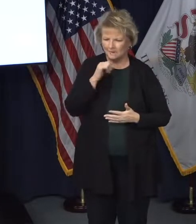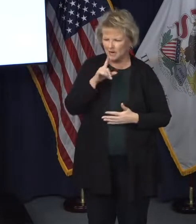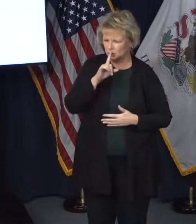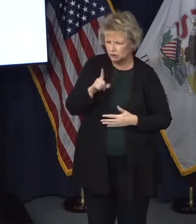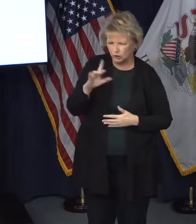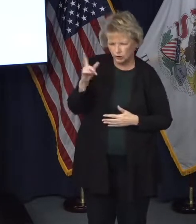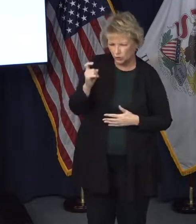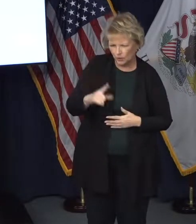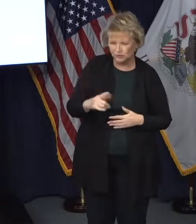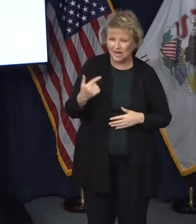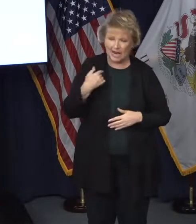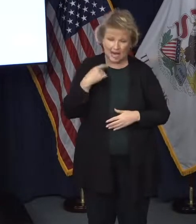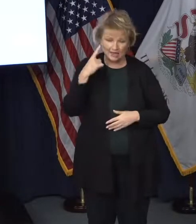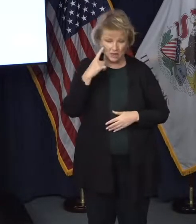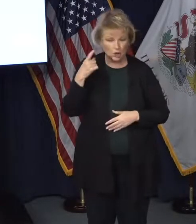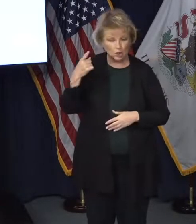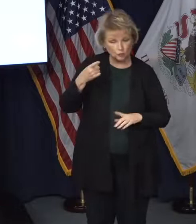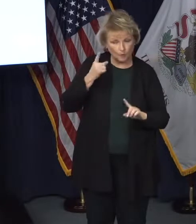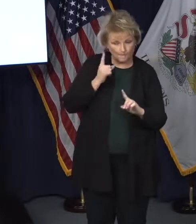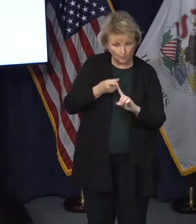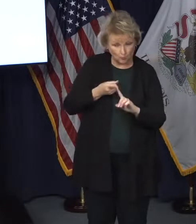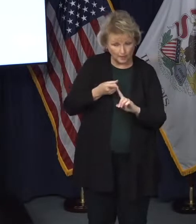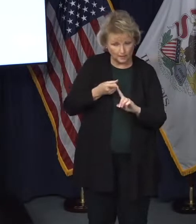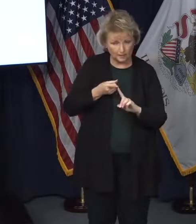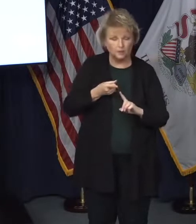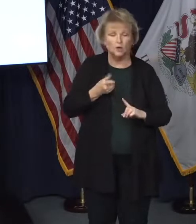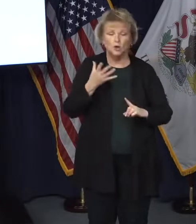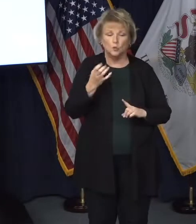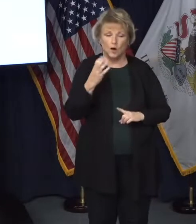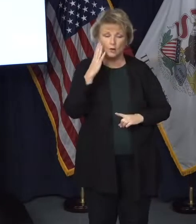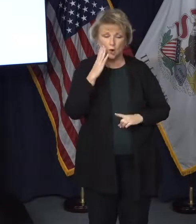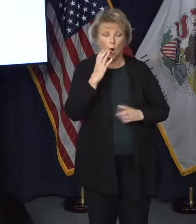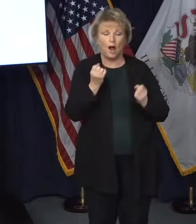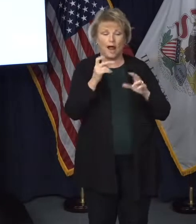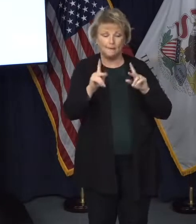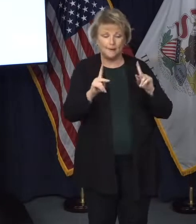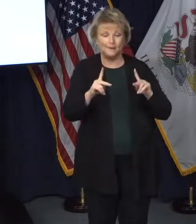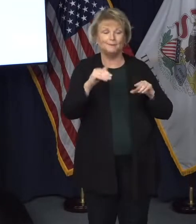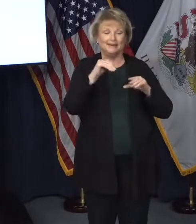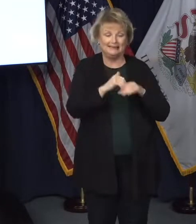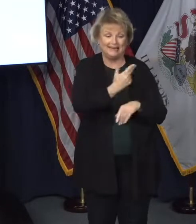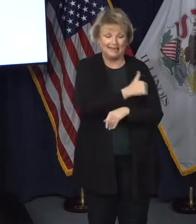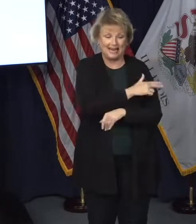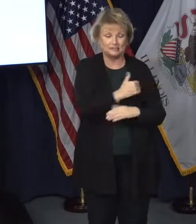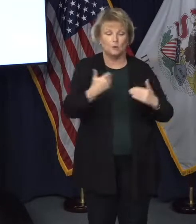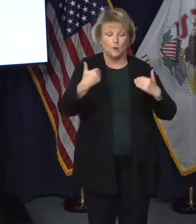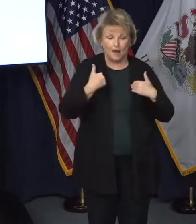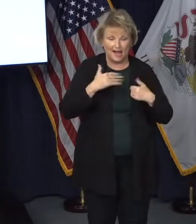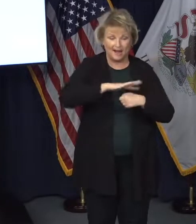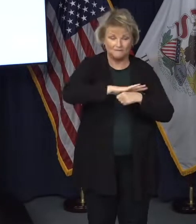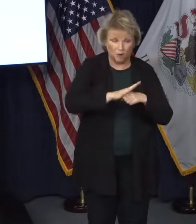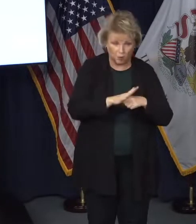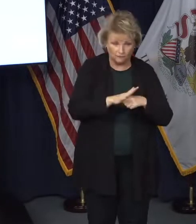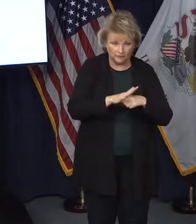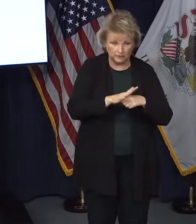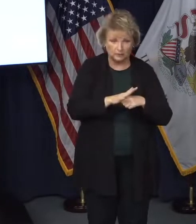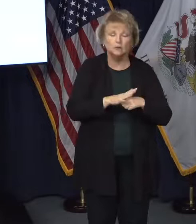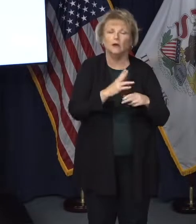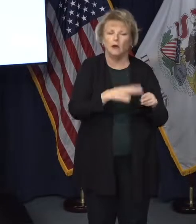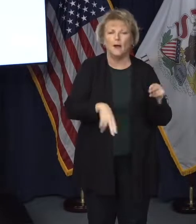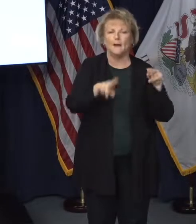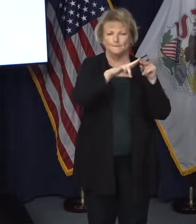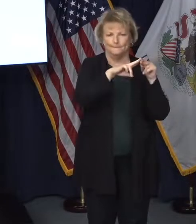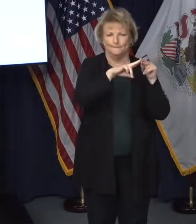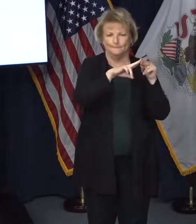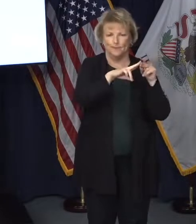line of questioning is going. I think the point that we need to establish is that the number of COVIDs in the hospital, however you want to count it, has gone extremely up, and